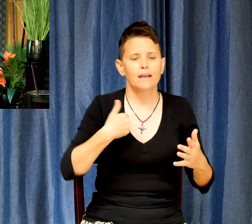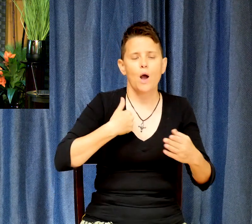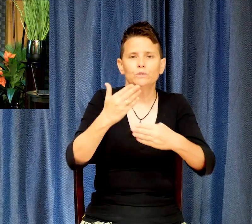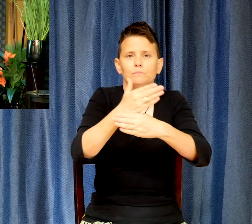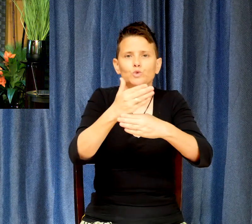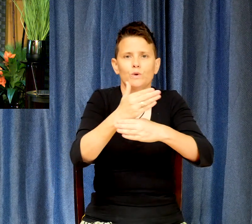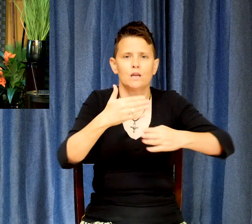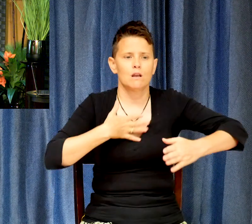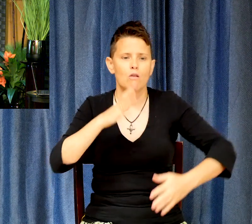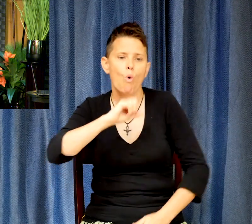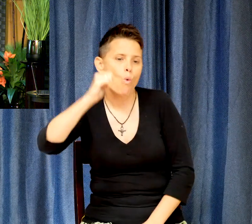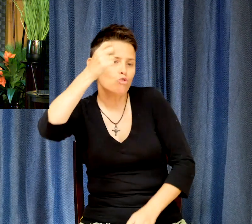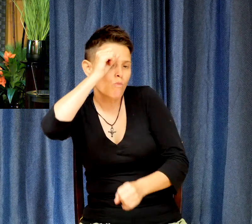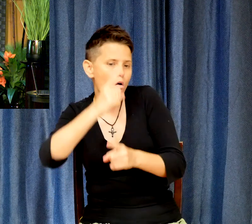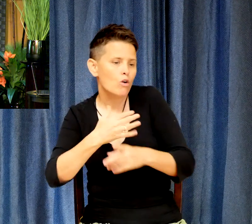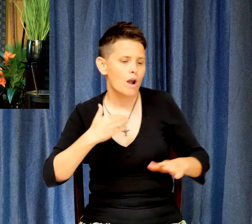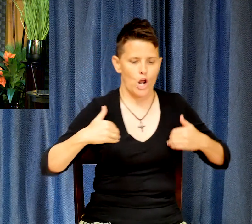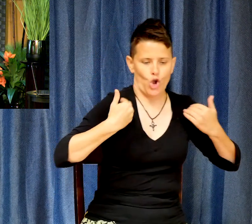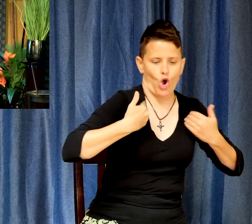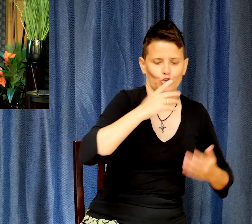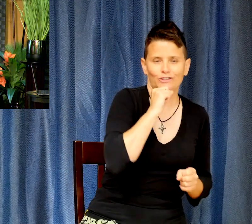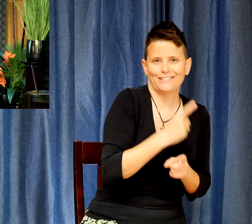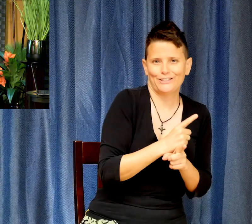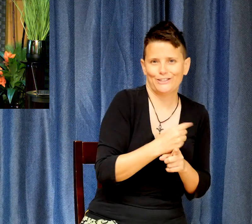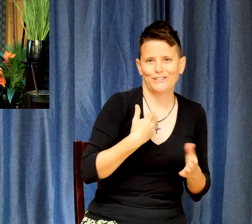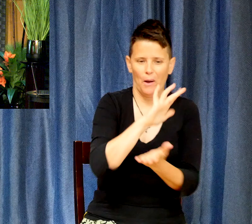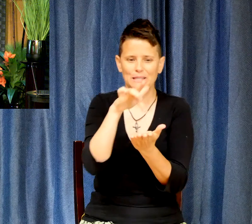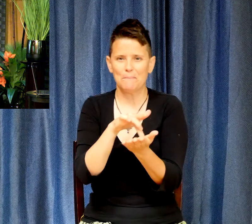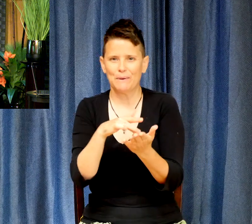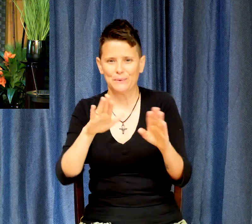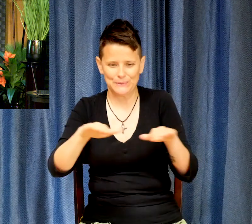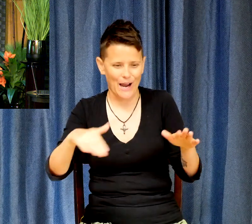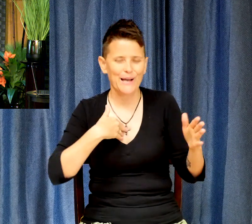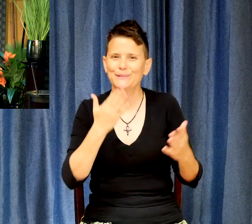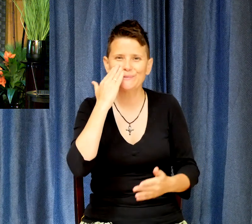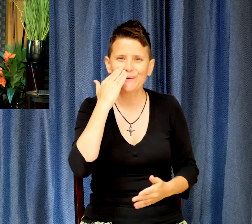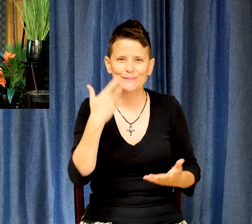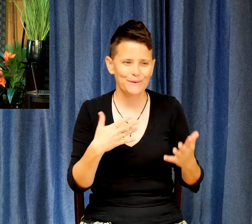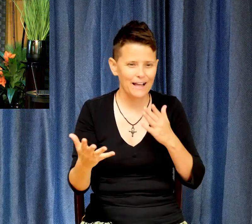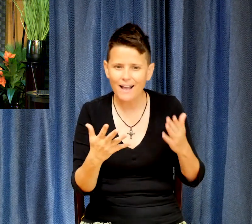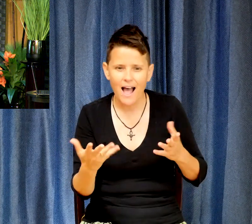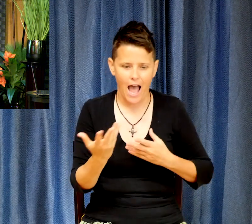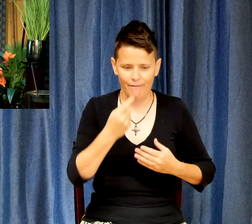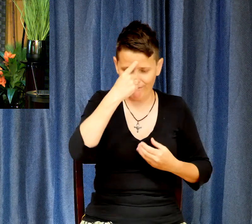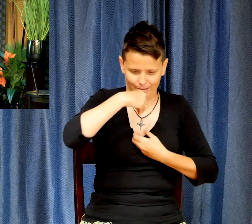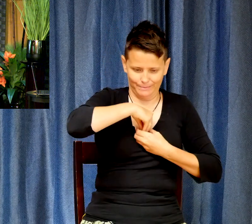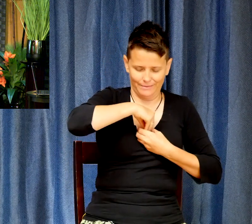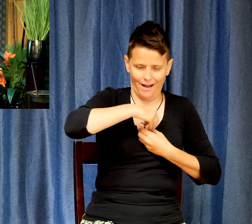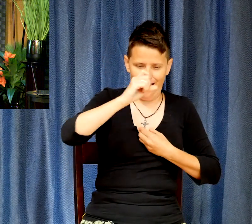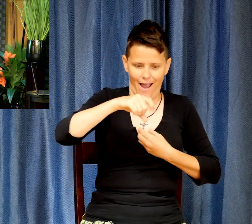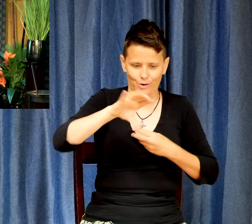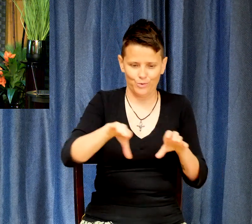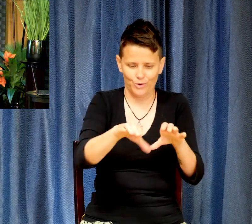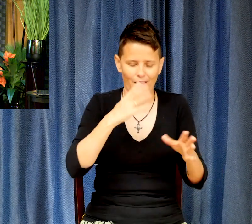sister, and so I learned I think I internalized at a very young age that I had to do something and I had